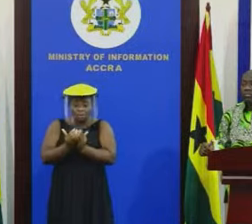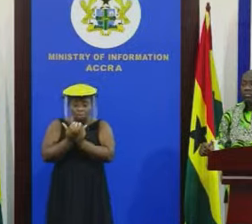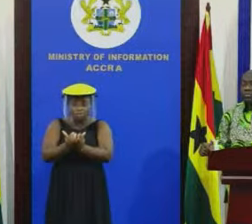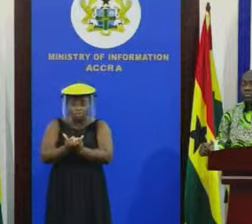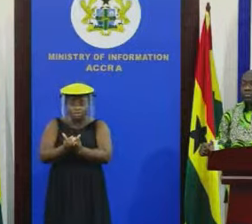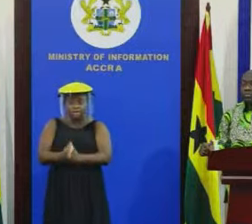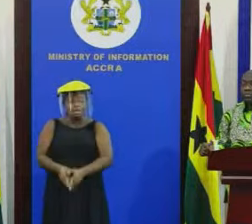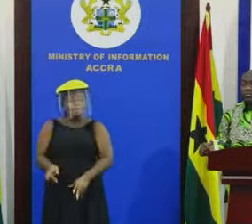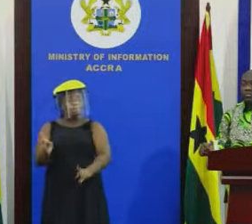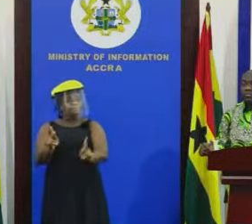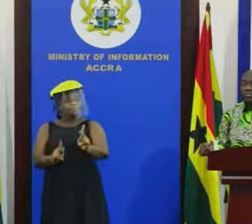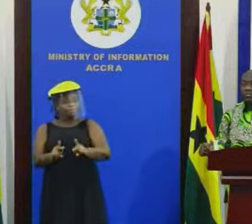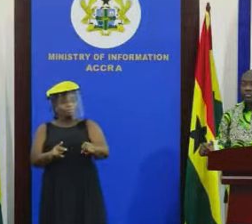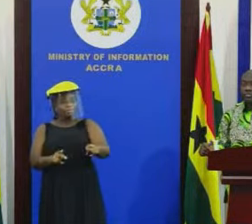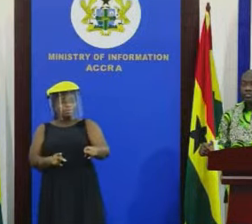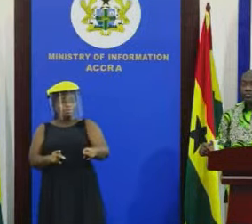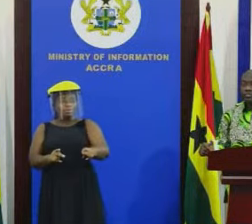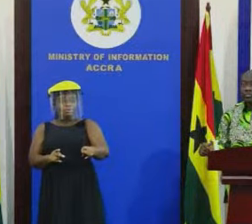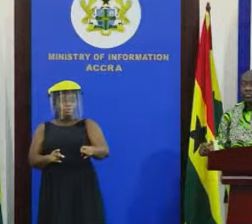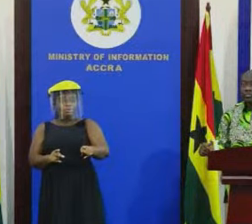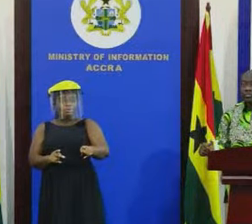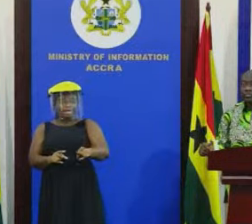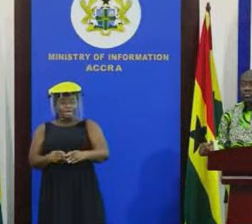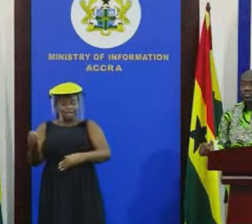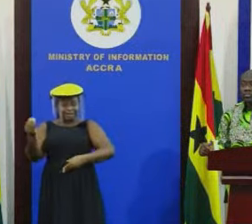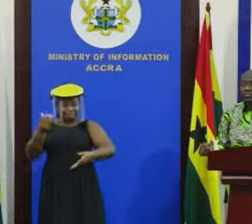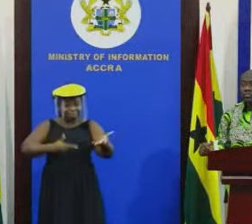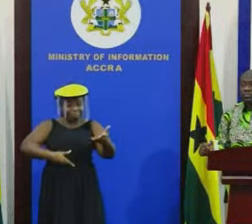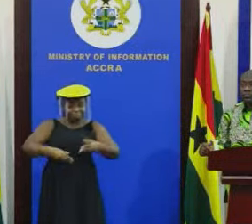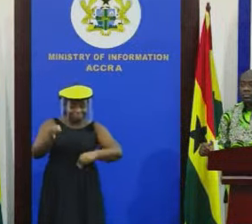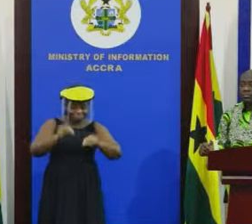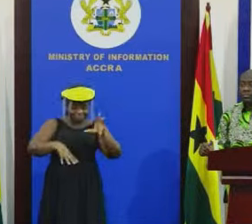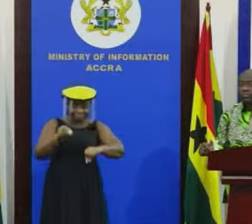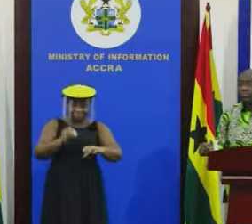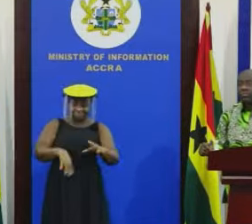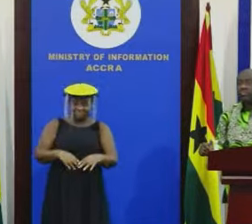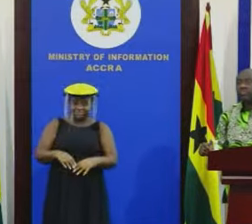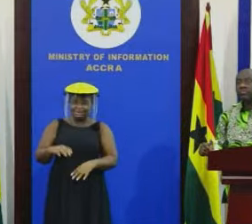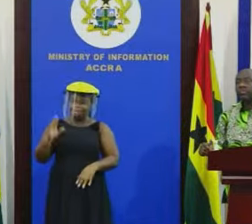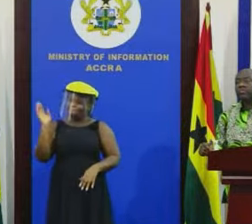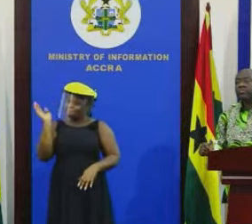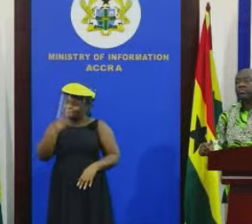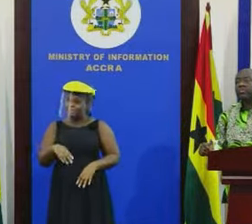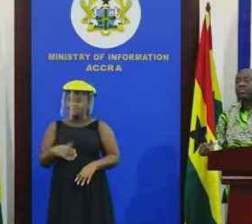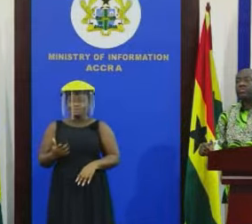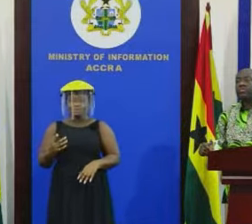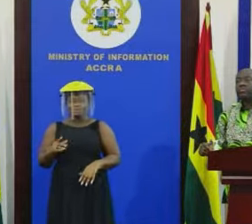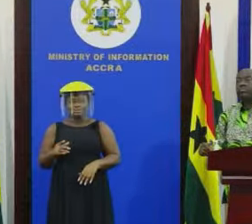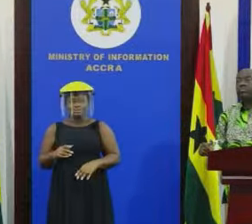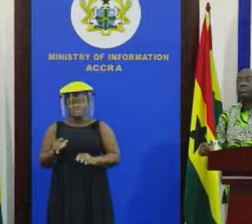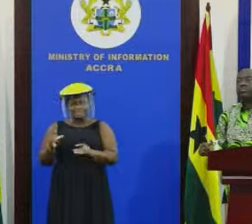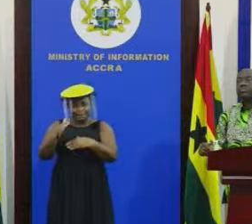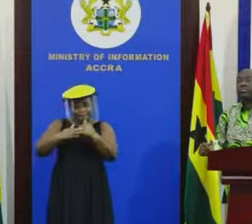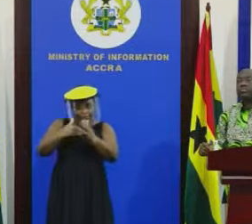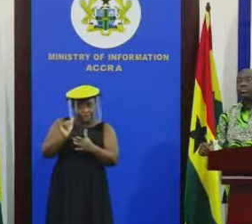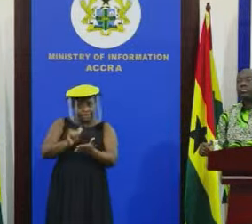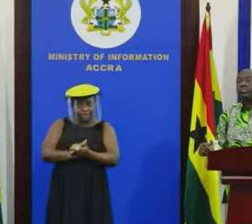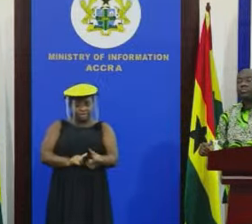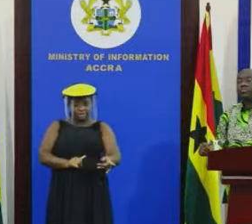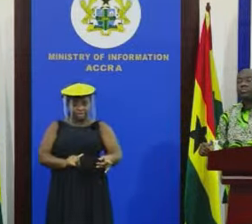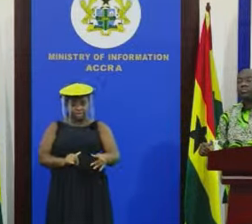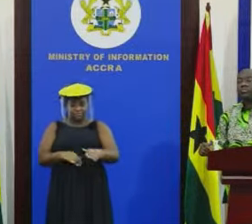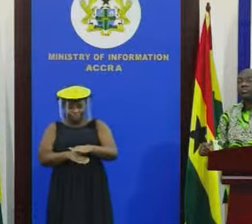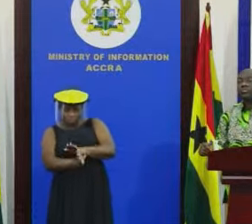people who are organized, who are engaged in organized crime of a sort. They build these purposely for